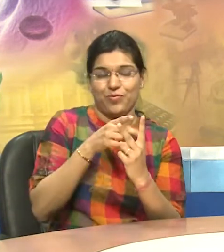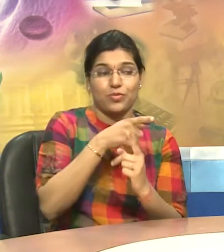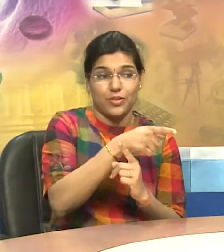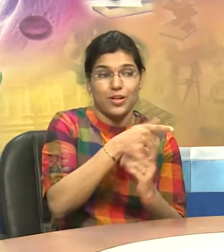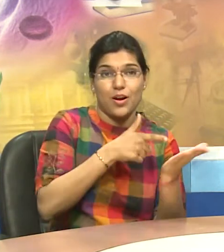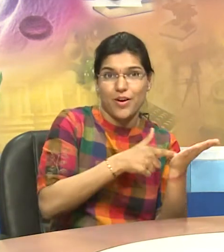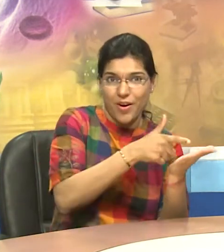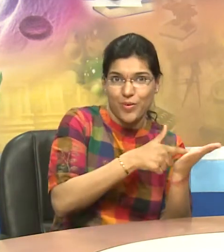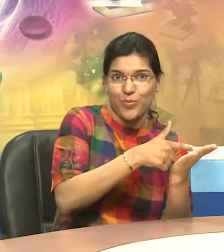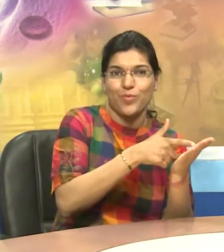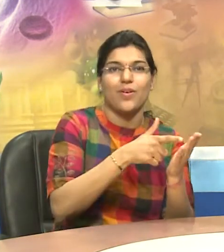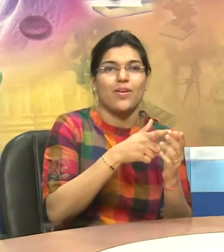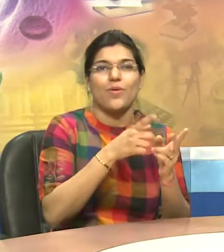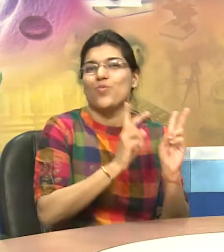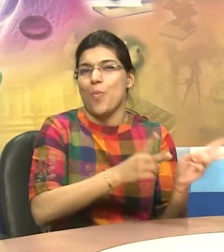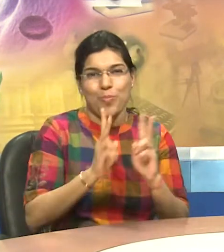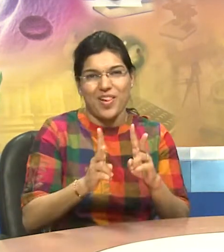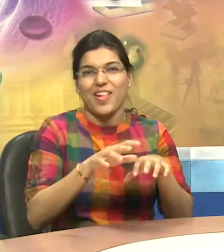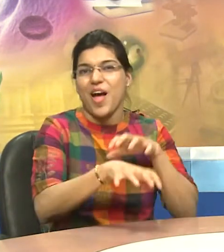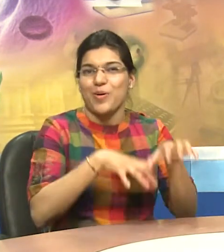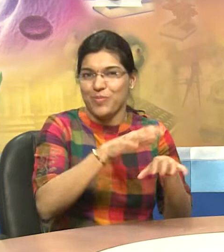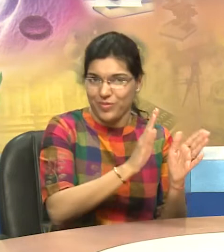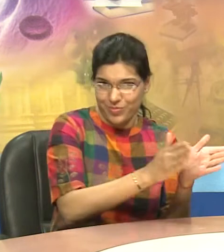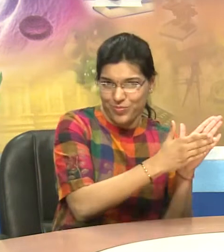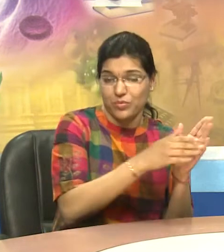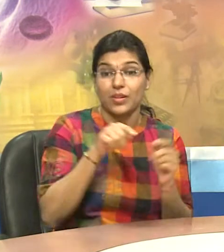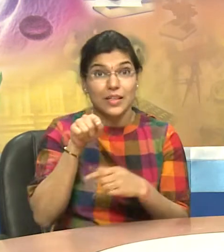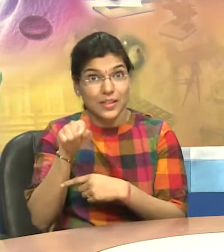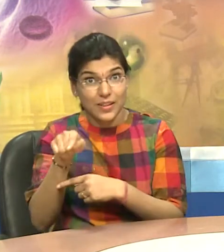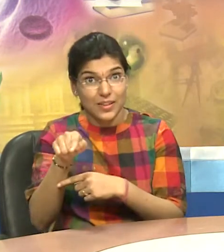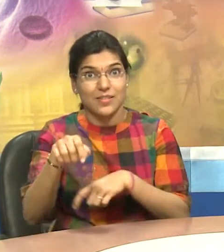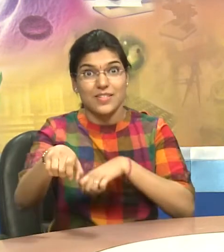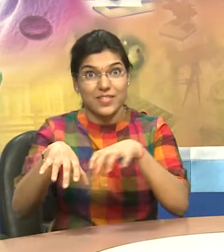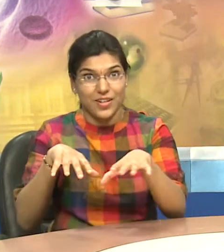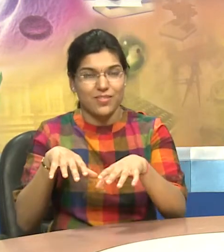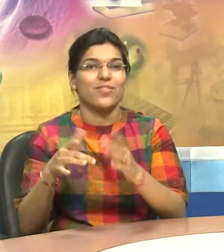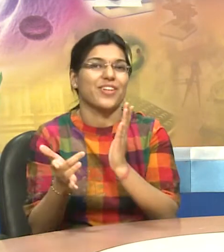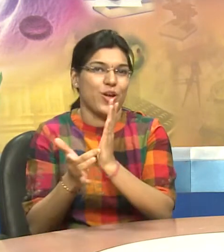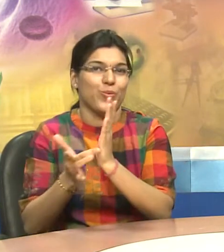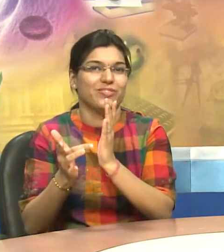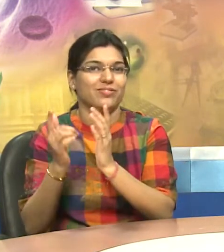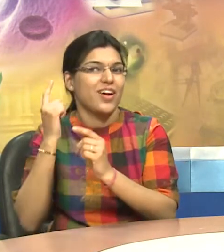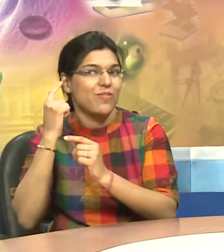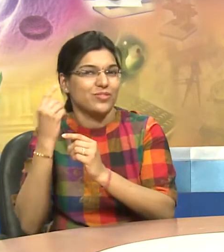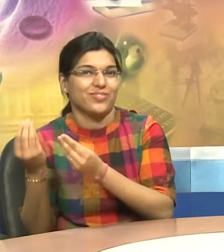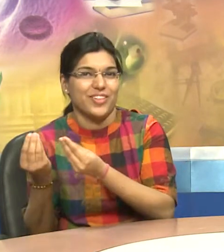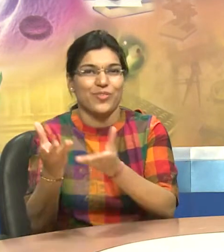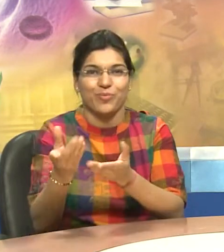technology. But similarly, in village, people get up by the sound of